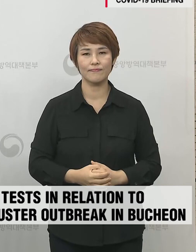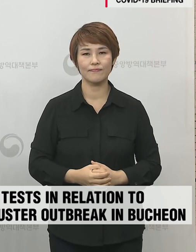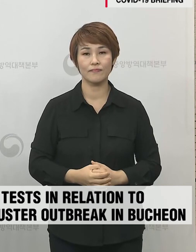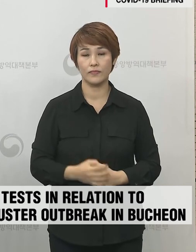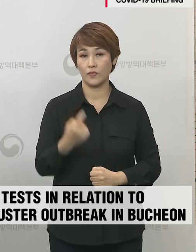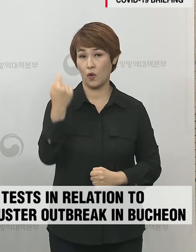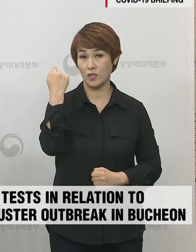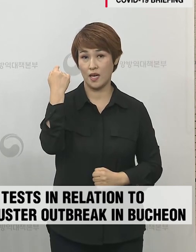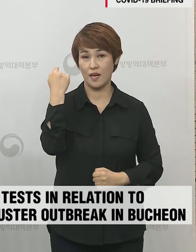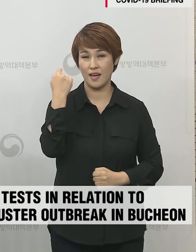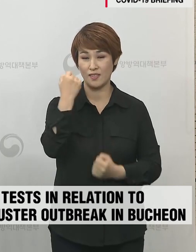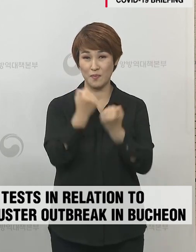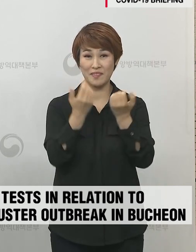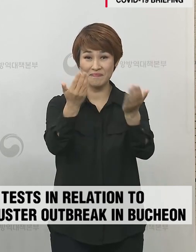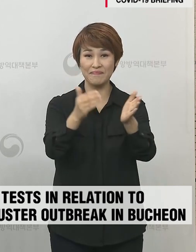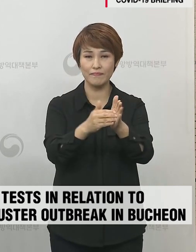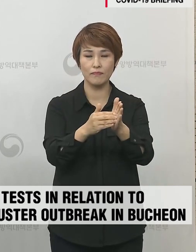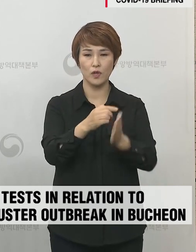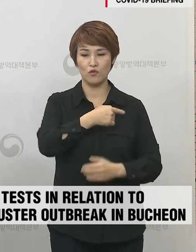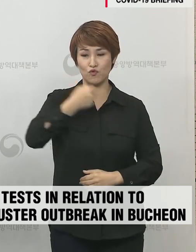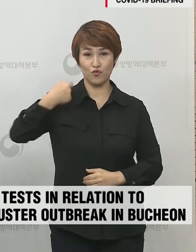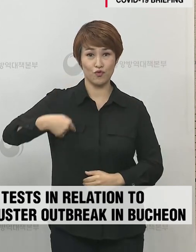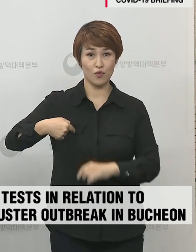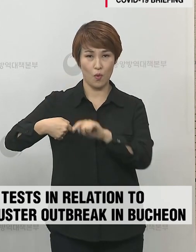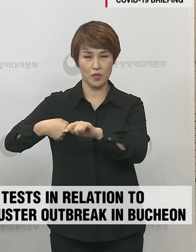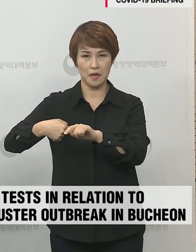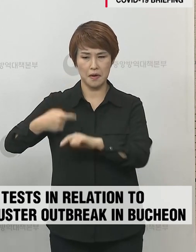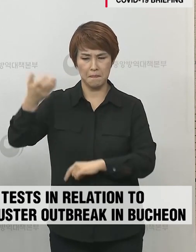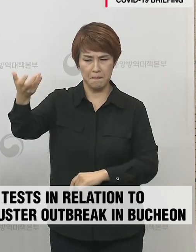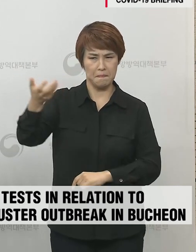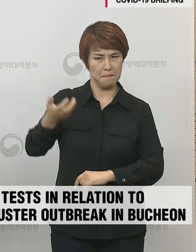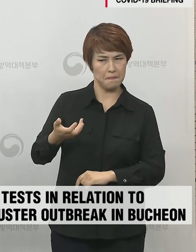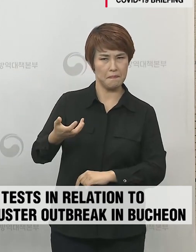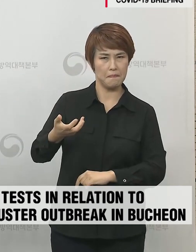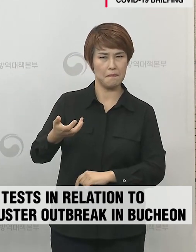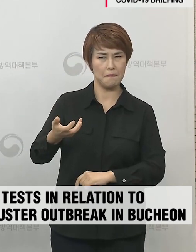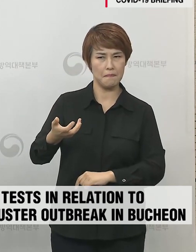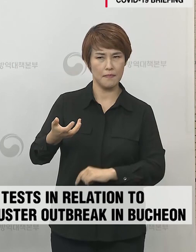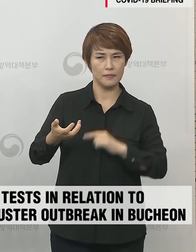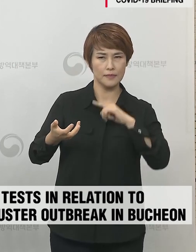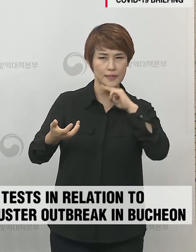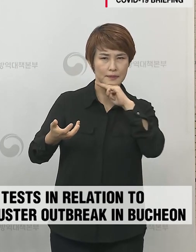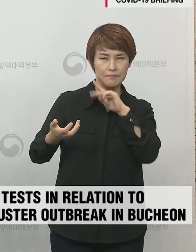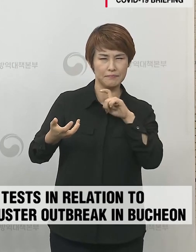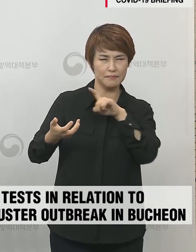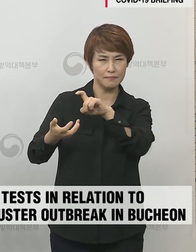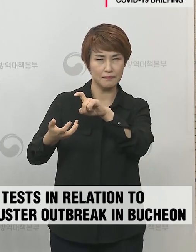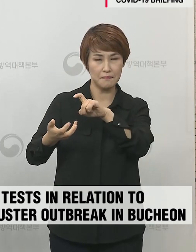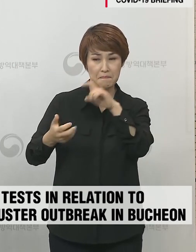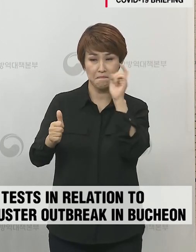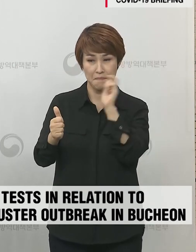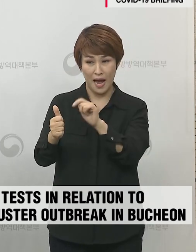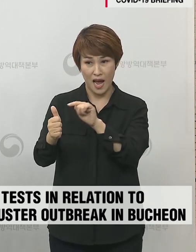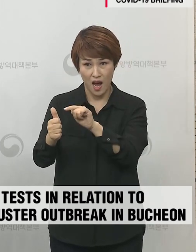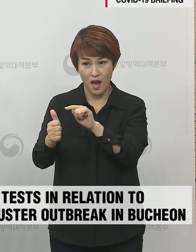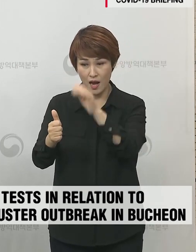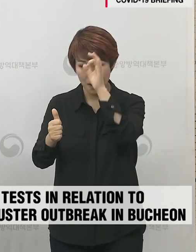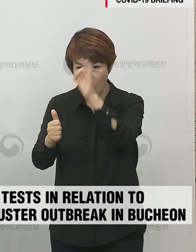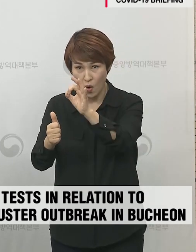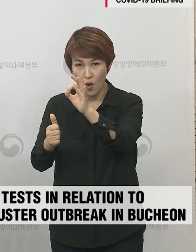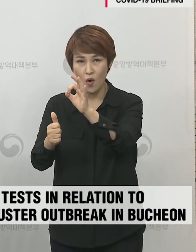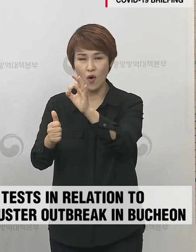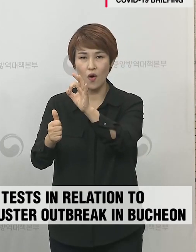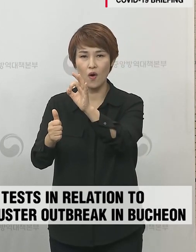additional cases. And yesterday we also told you of the cases of one case who